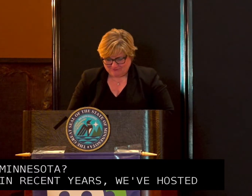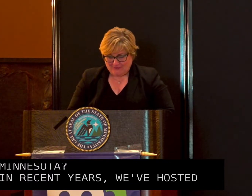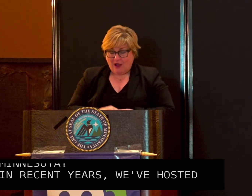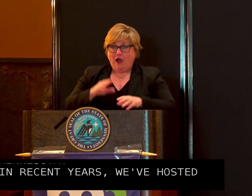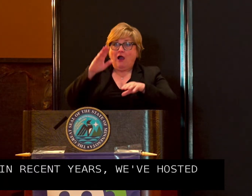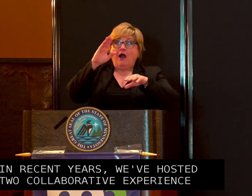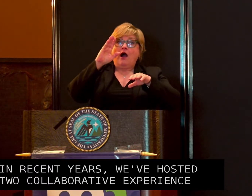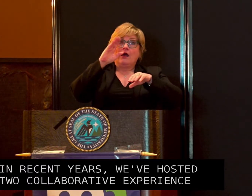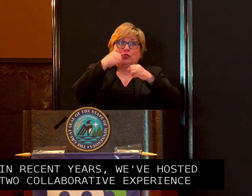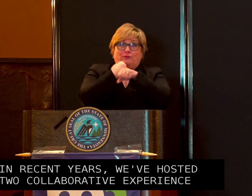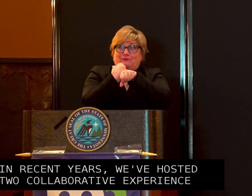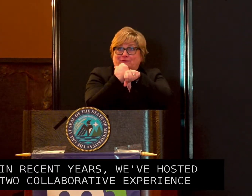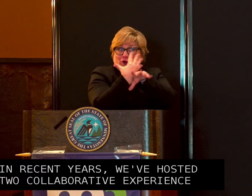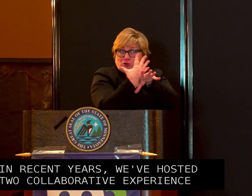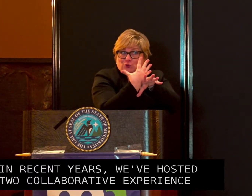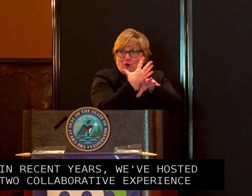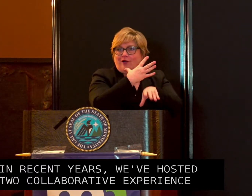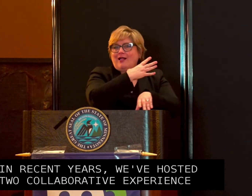conferences.